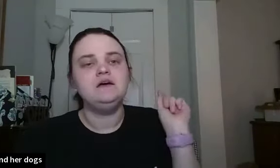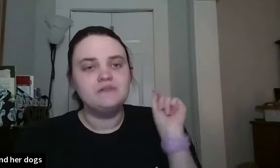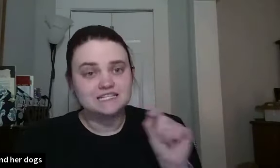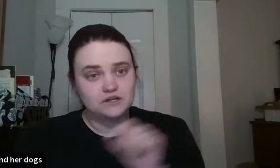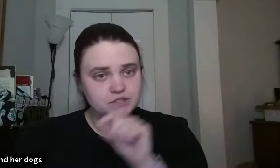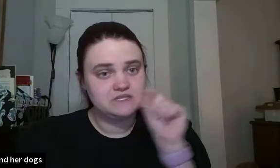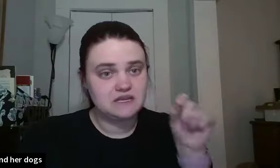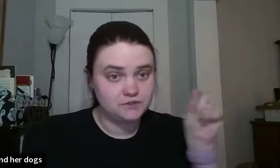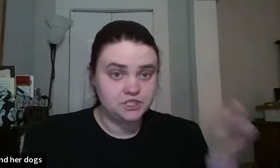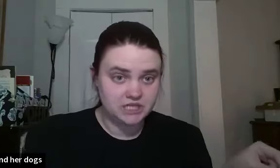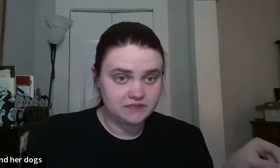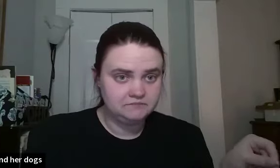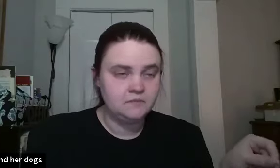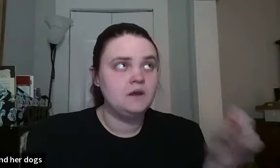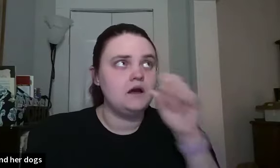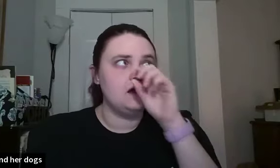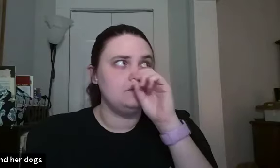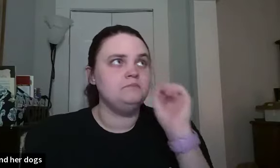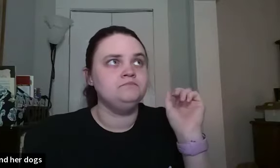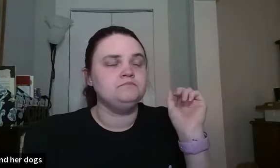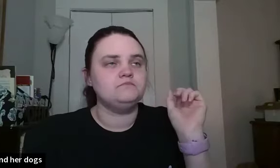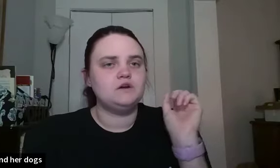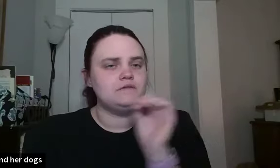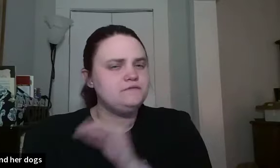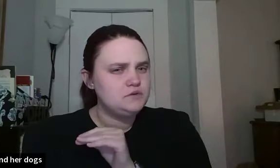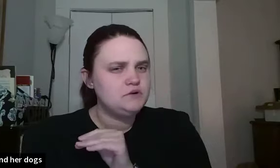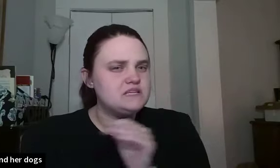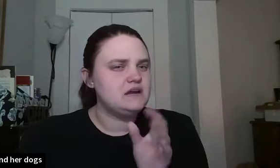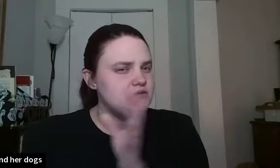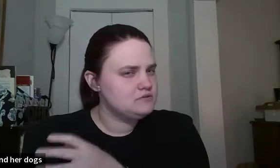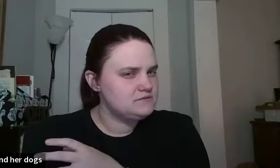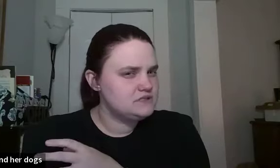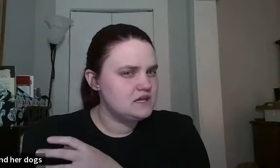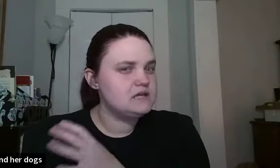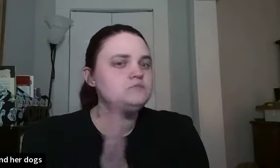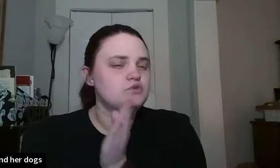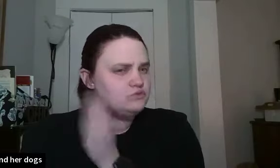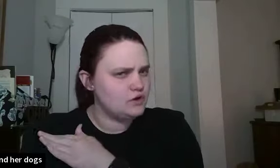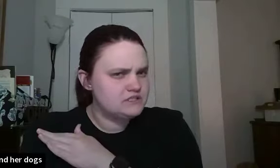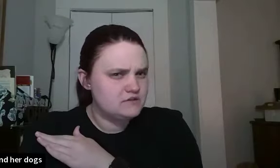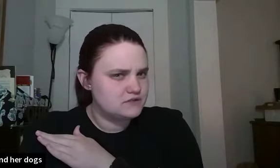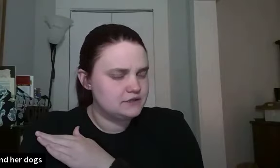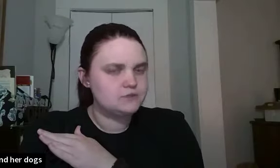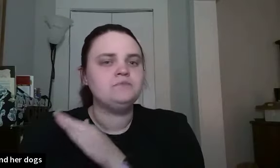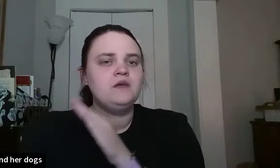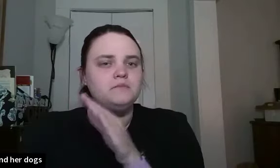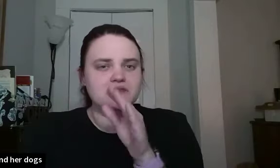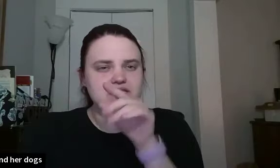That is also the sign for chicken. There are a few birds that have their own different sign. We'll go into those later. But this is just